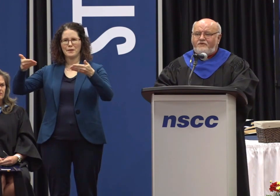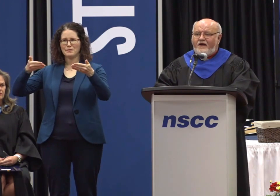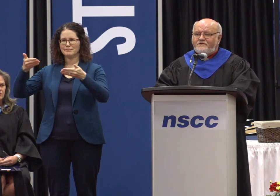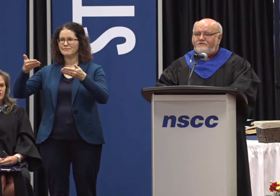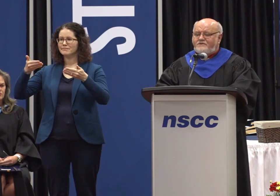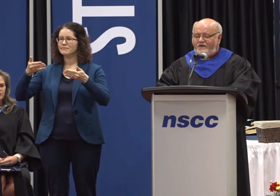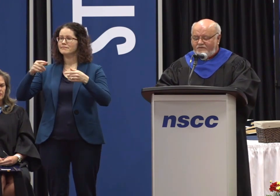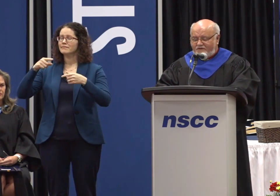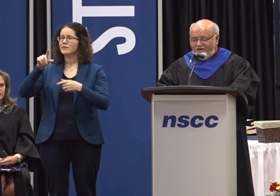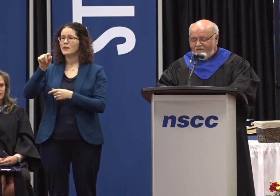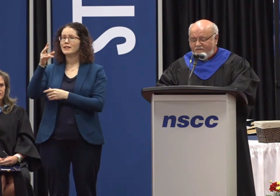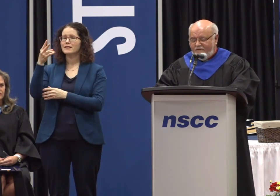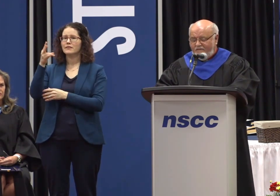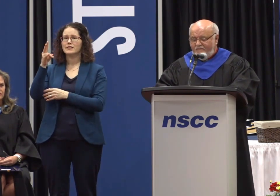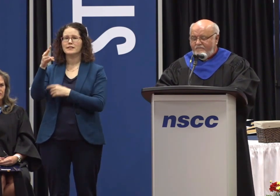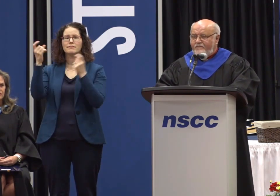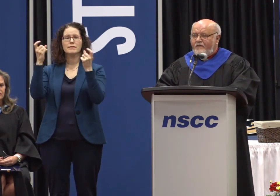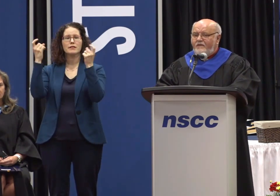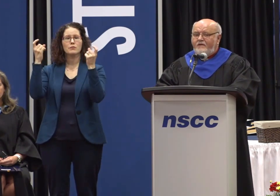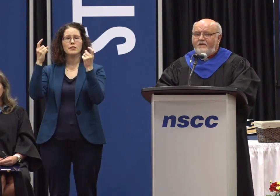for 2017.